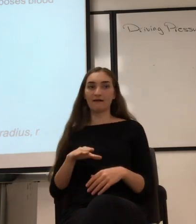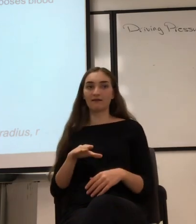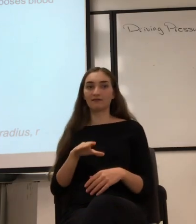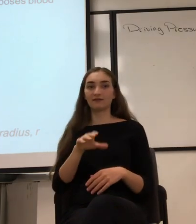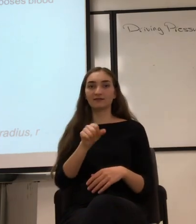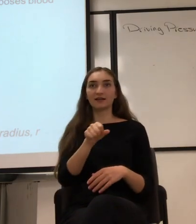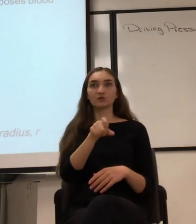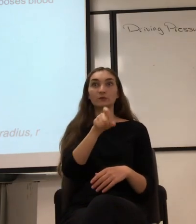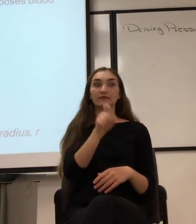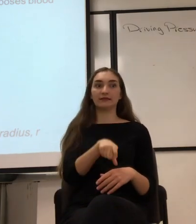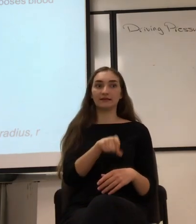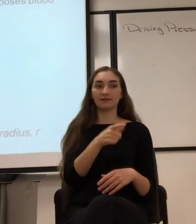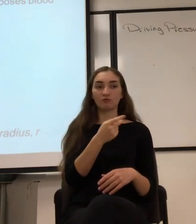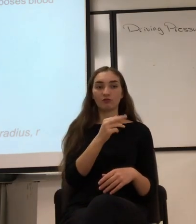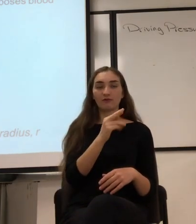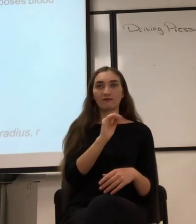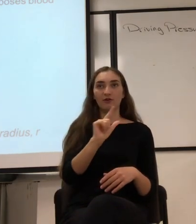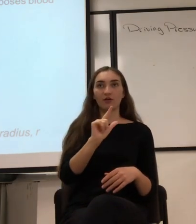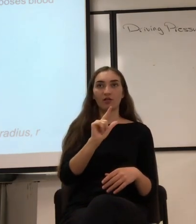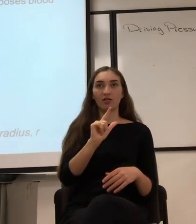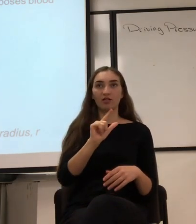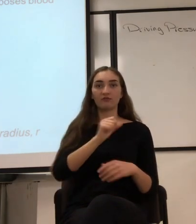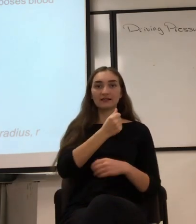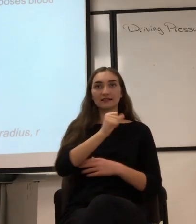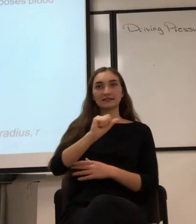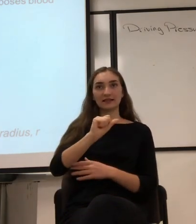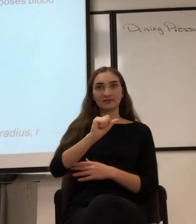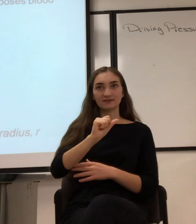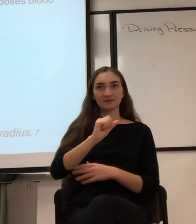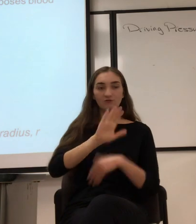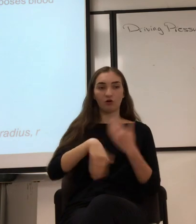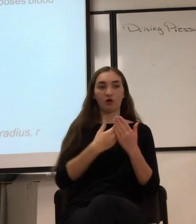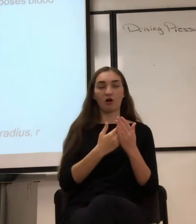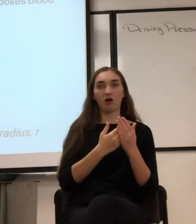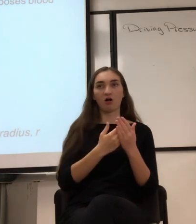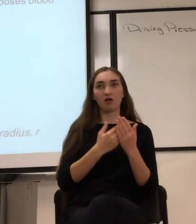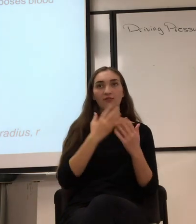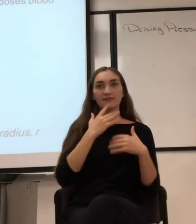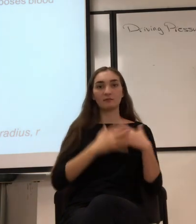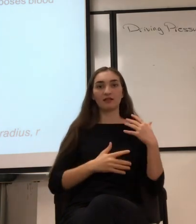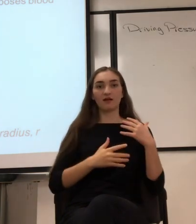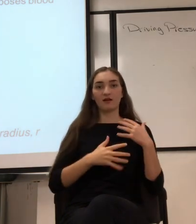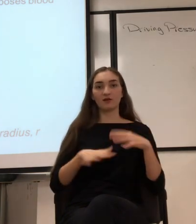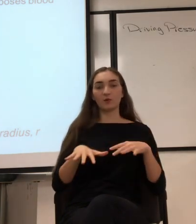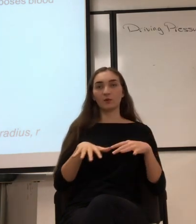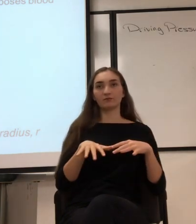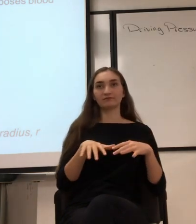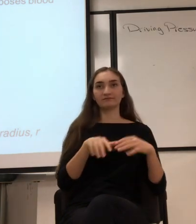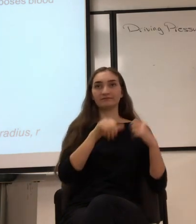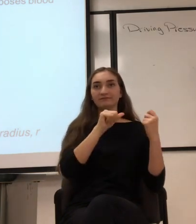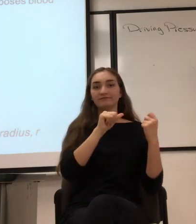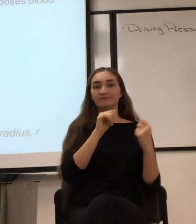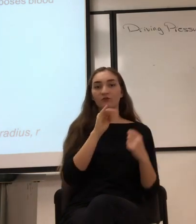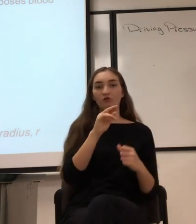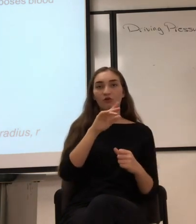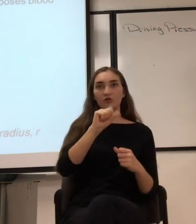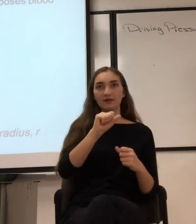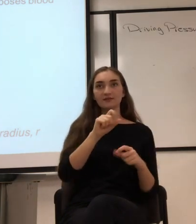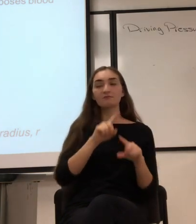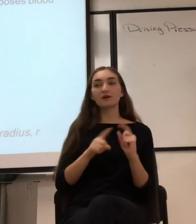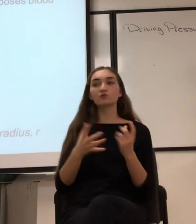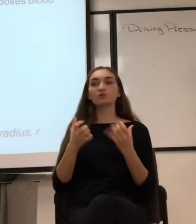all the blood leaves the arteries and that's a form of shock. But you don't want too much resistance to blood flow or blood won't